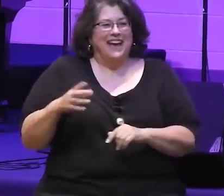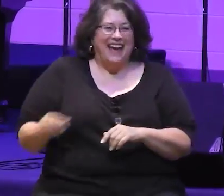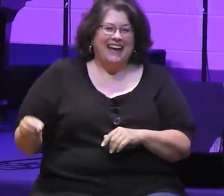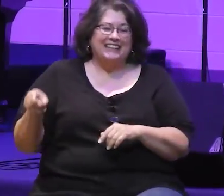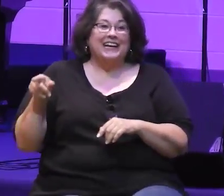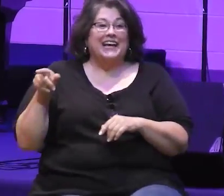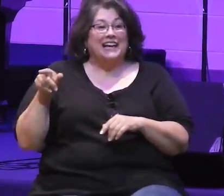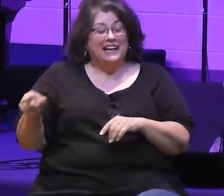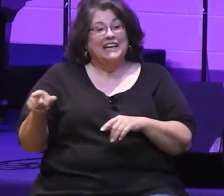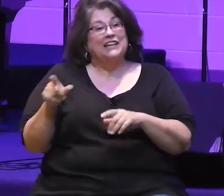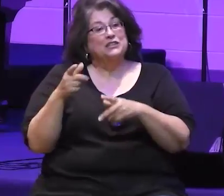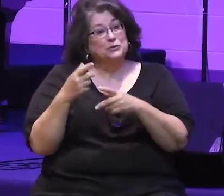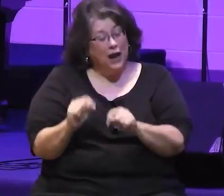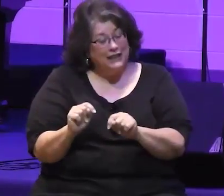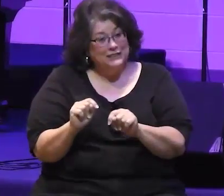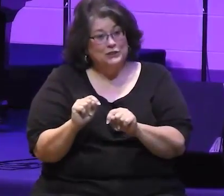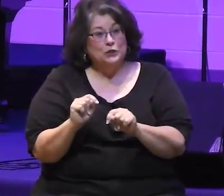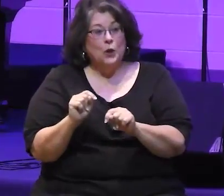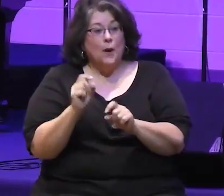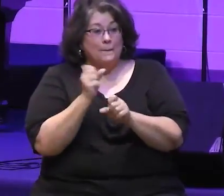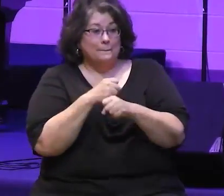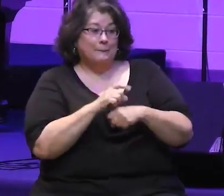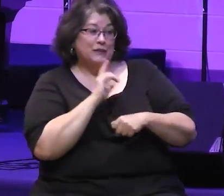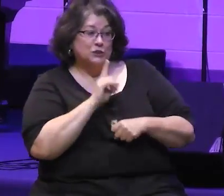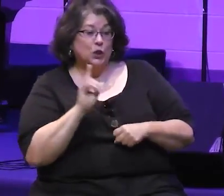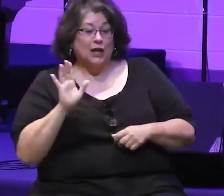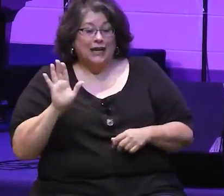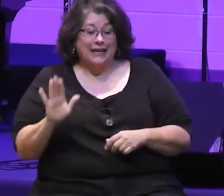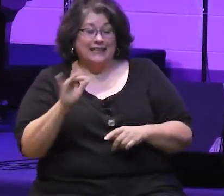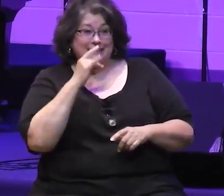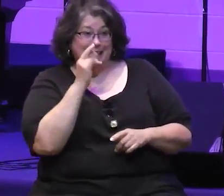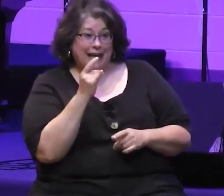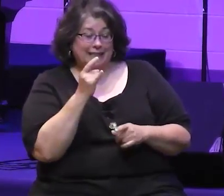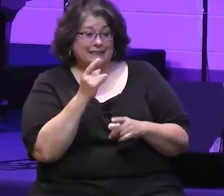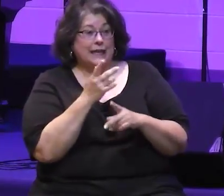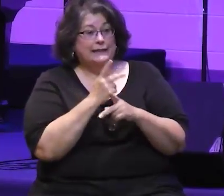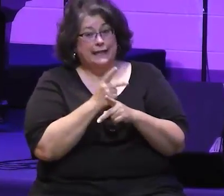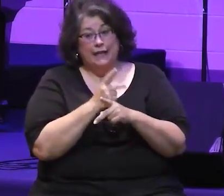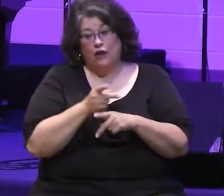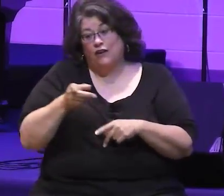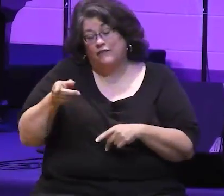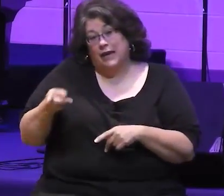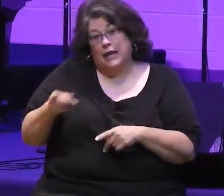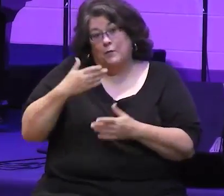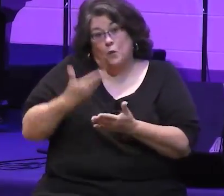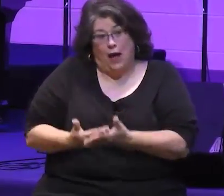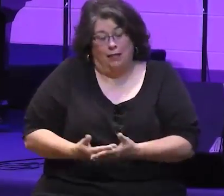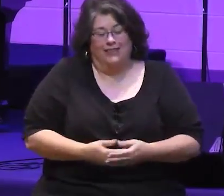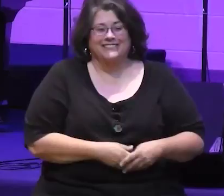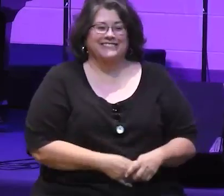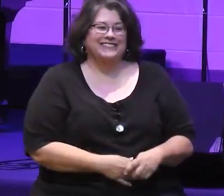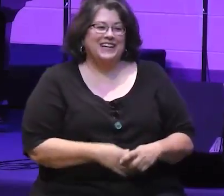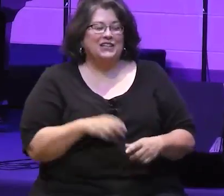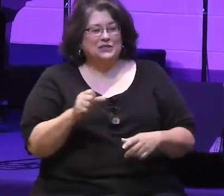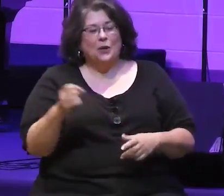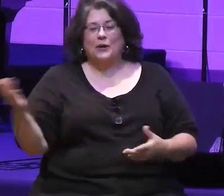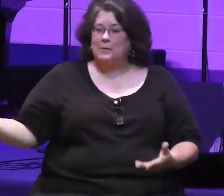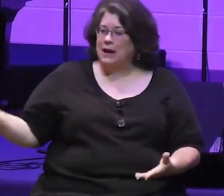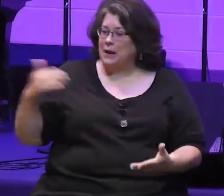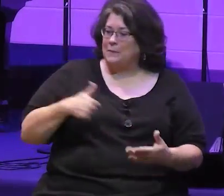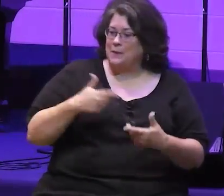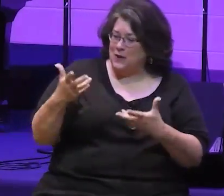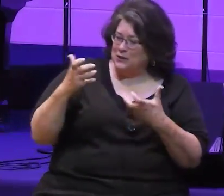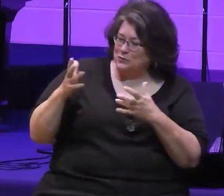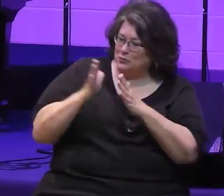parent him well. So those are the things that Brian wants us to know about him. So Brian, come on up, and I'd love to pray for